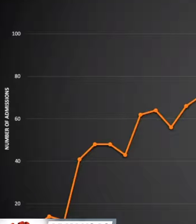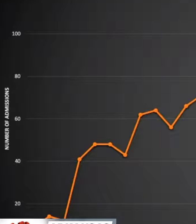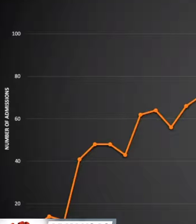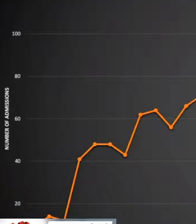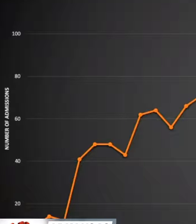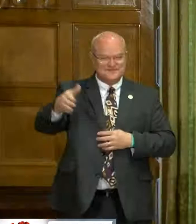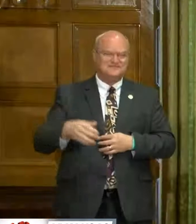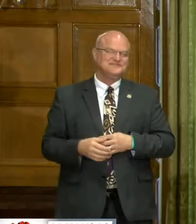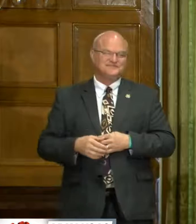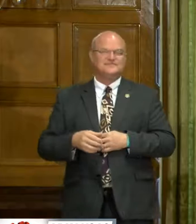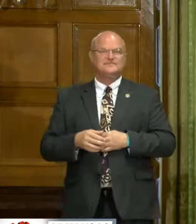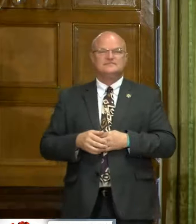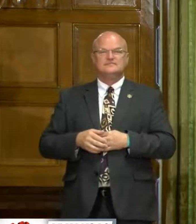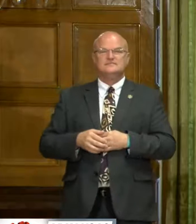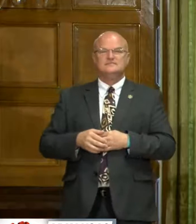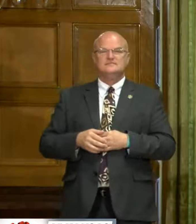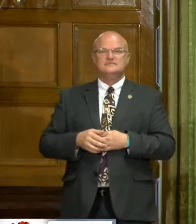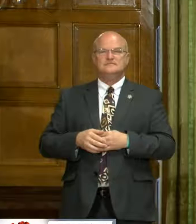future.